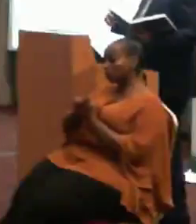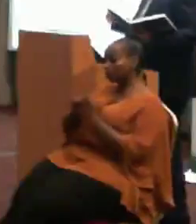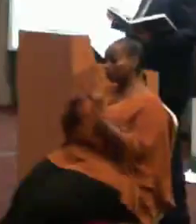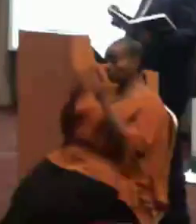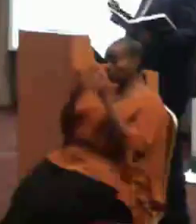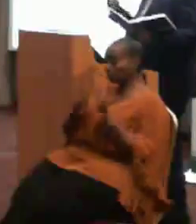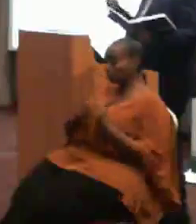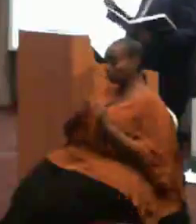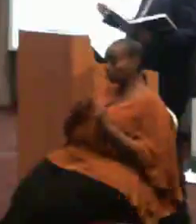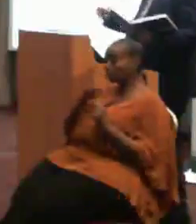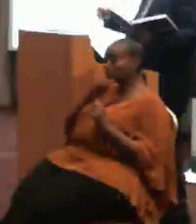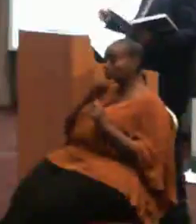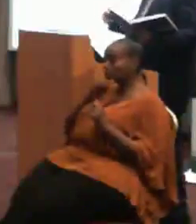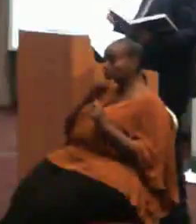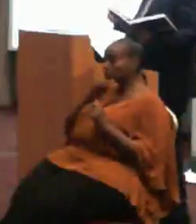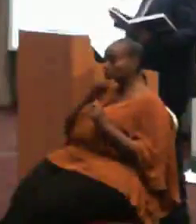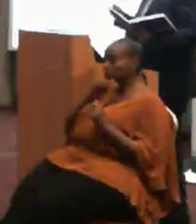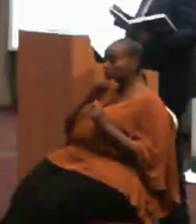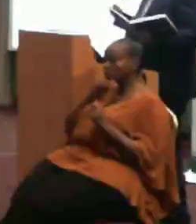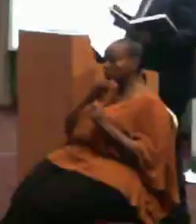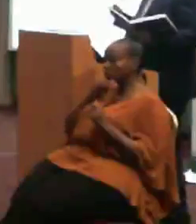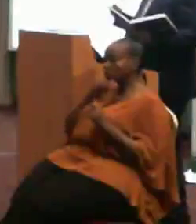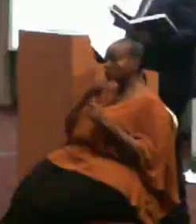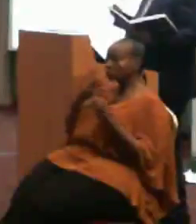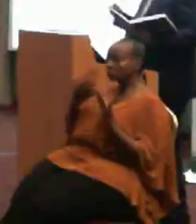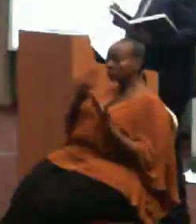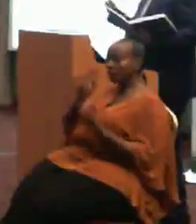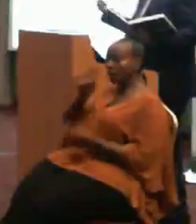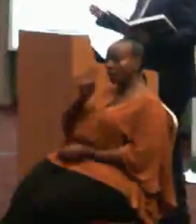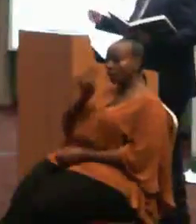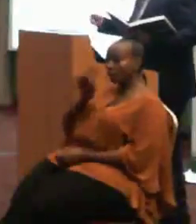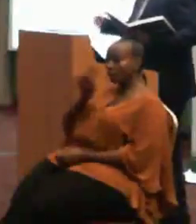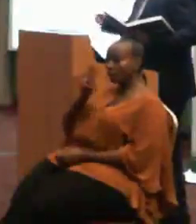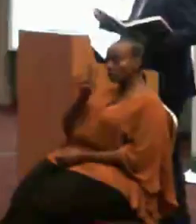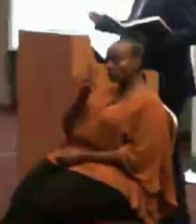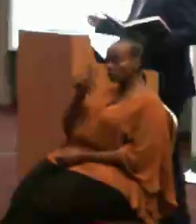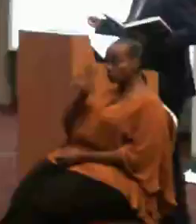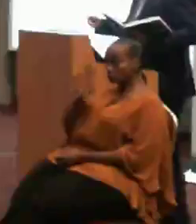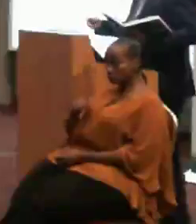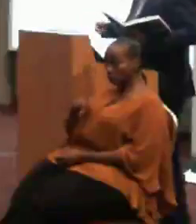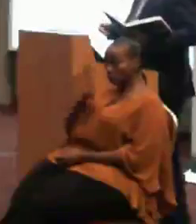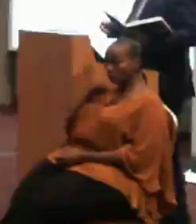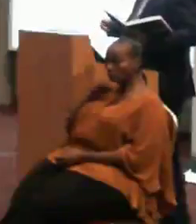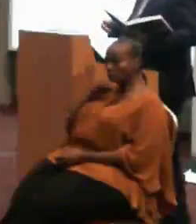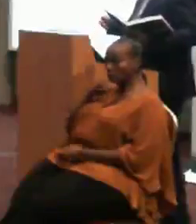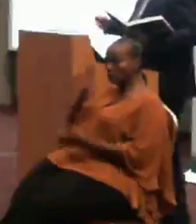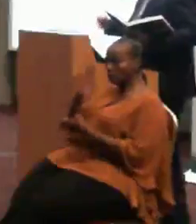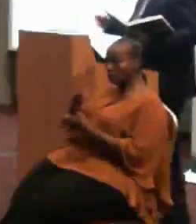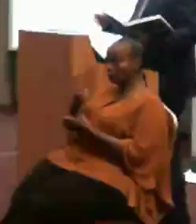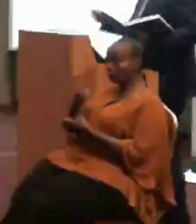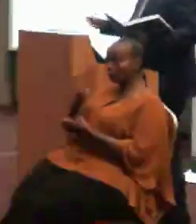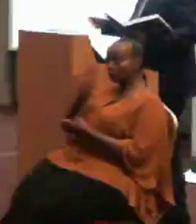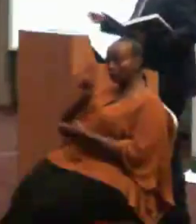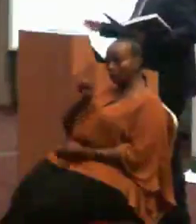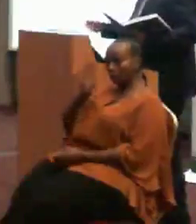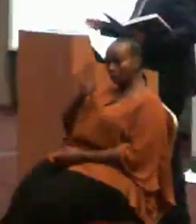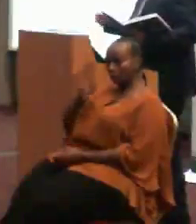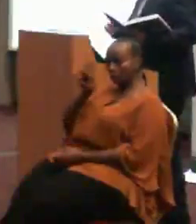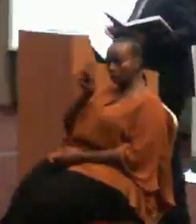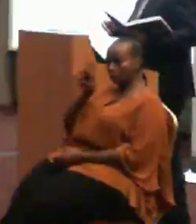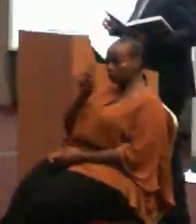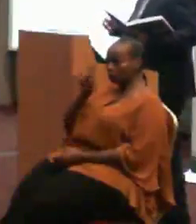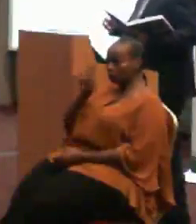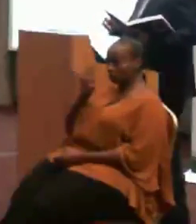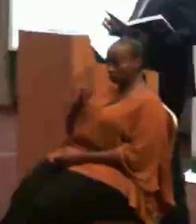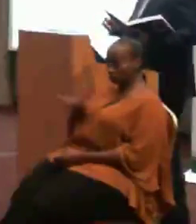to generate enough EBITDA, having equity injections doesn't put you on a sustainable